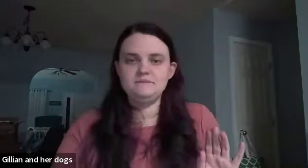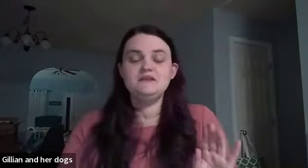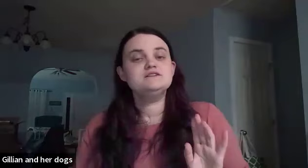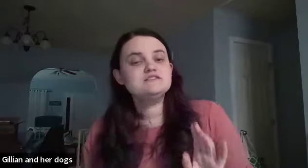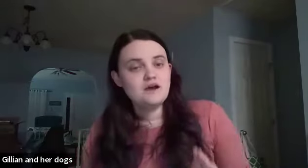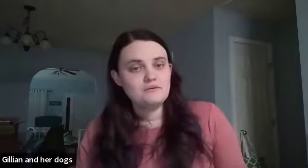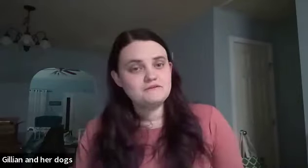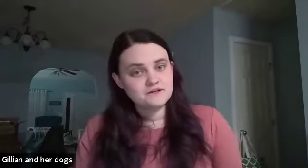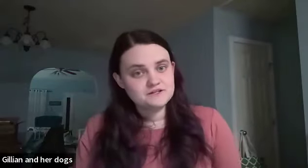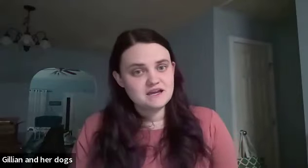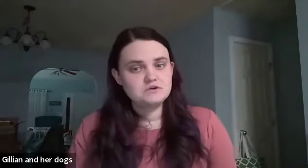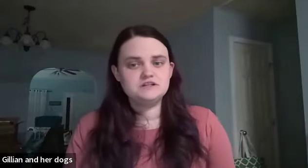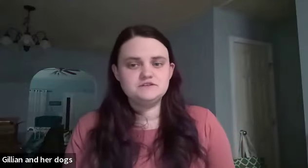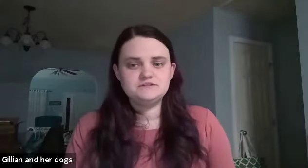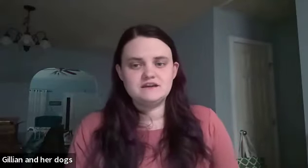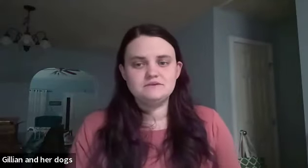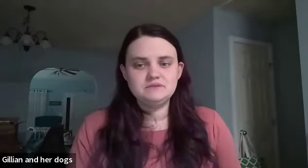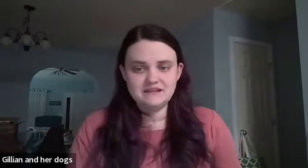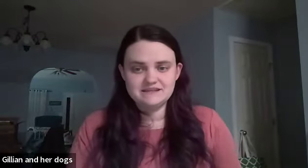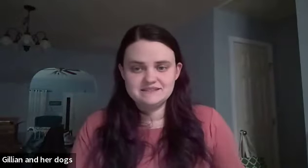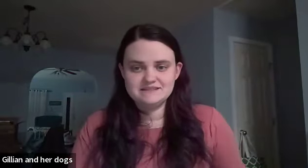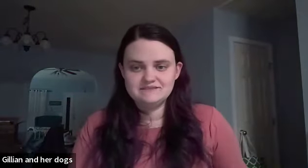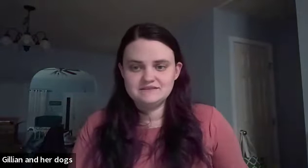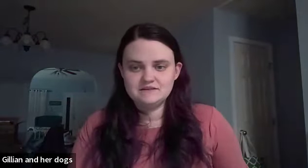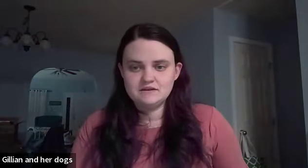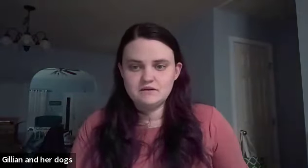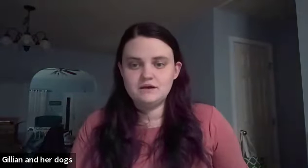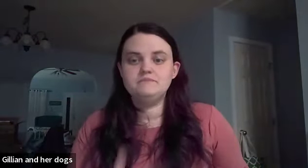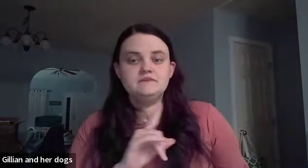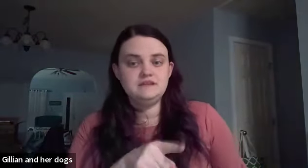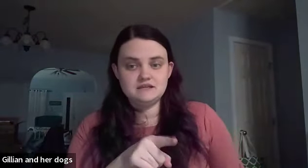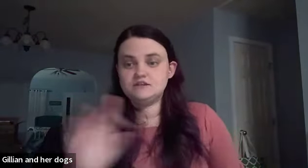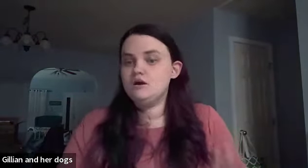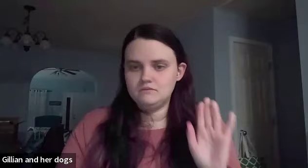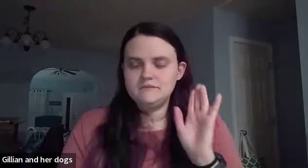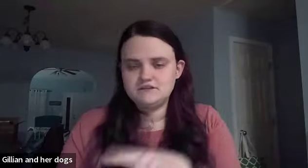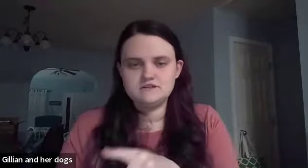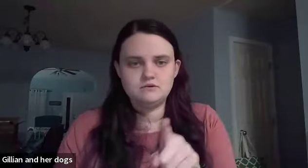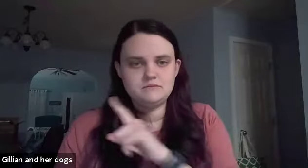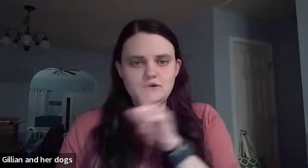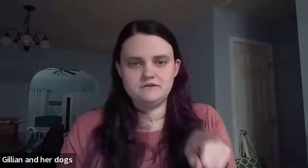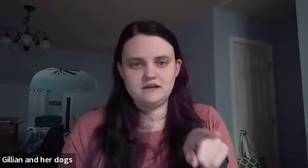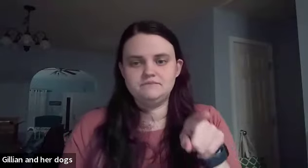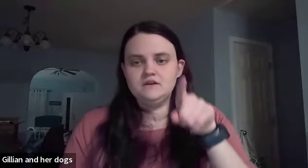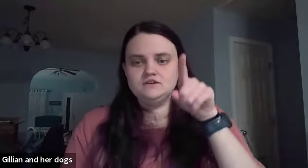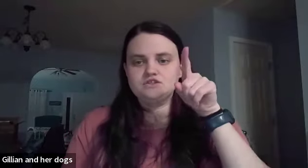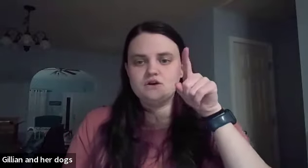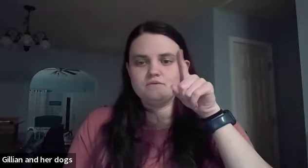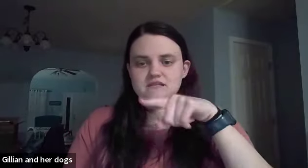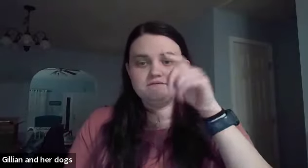Okay, so the first sign we're going to do for sign for place. Yes. Oh, let me do this real quick before I forget. So the sign